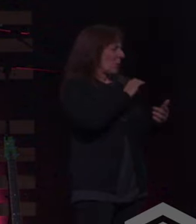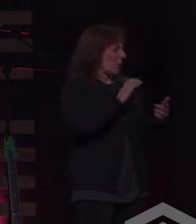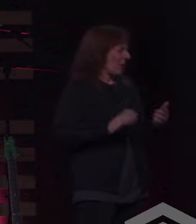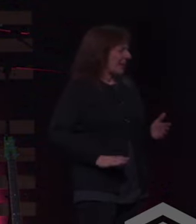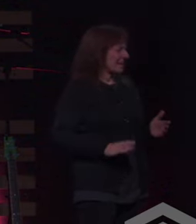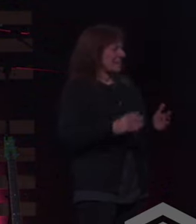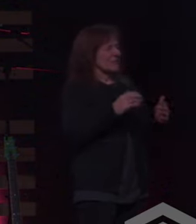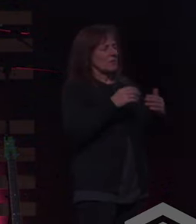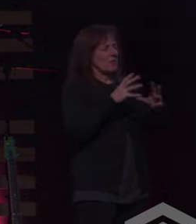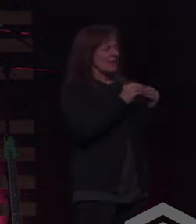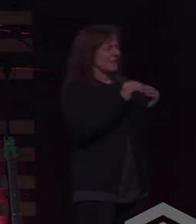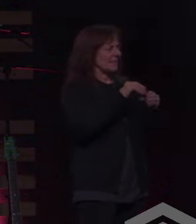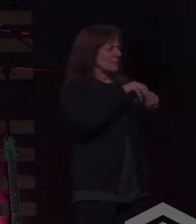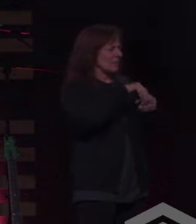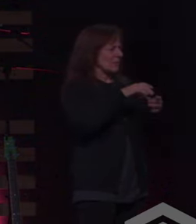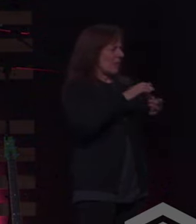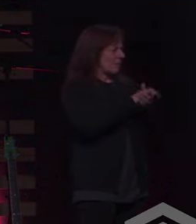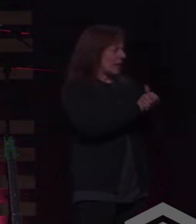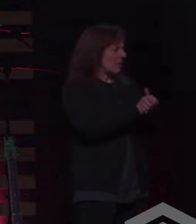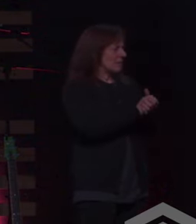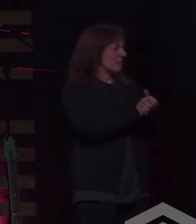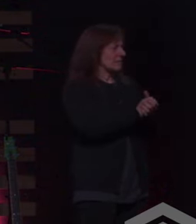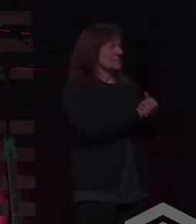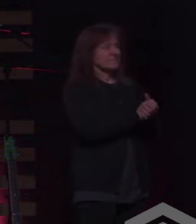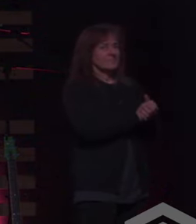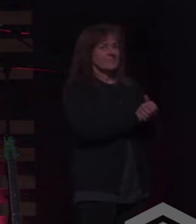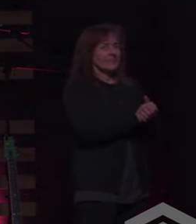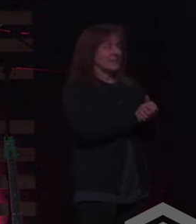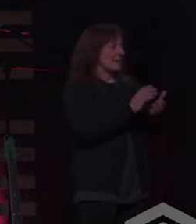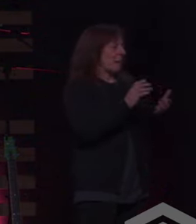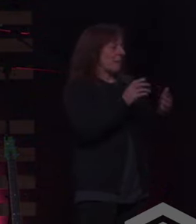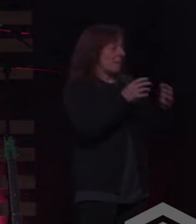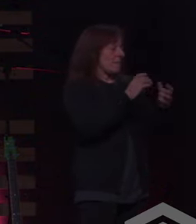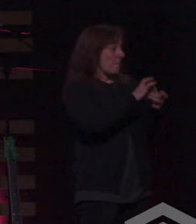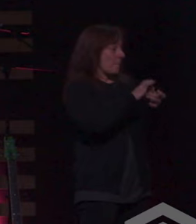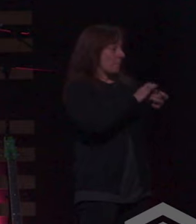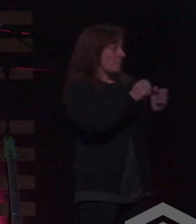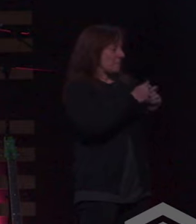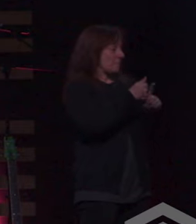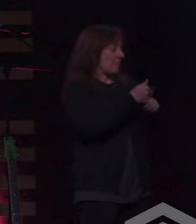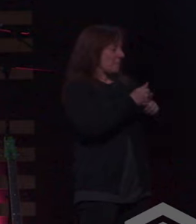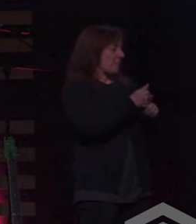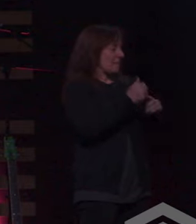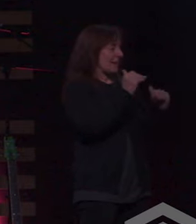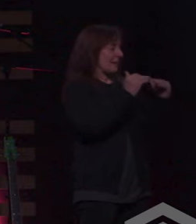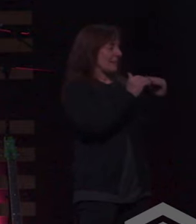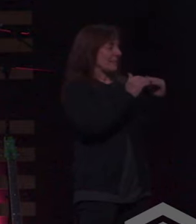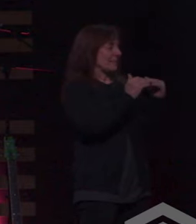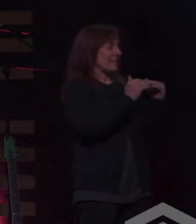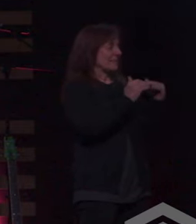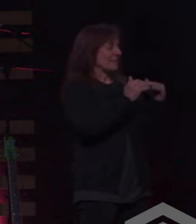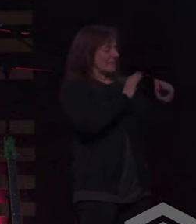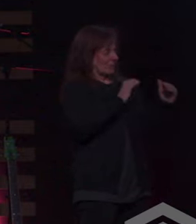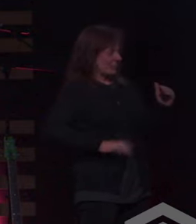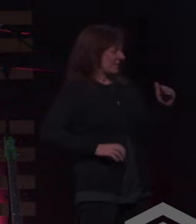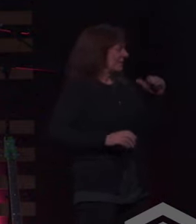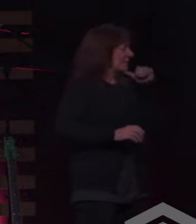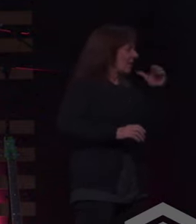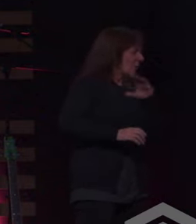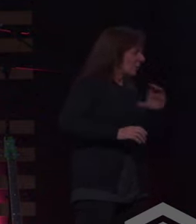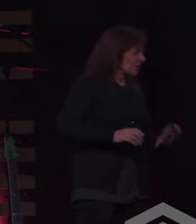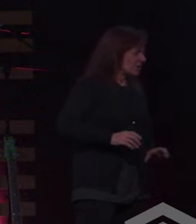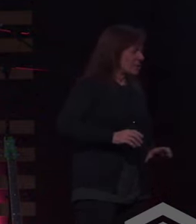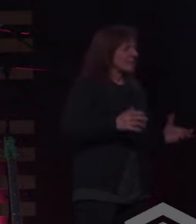someone, if you've gotten into that relationship now, the Bible also talks a lot about not partnering yourself with someone who's not equally yoked as you. Don't get with someone who's